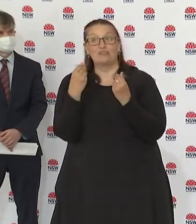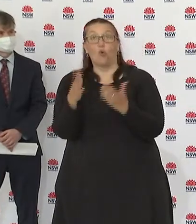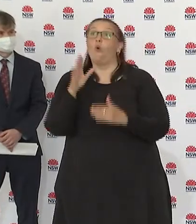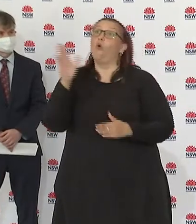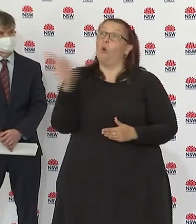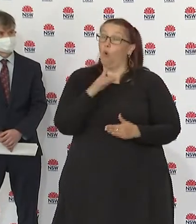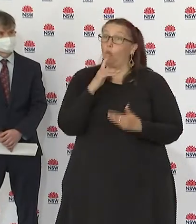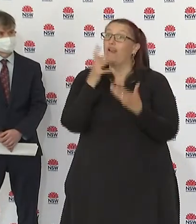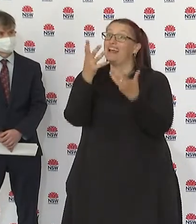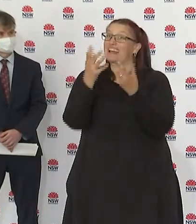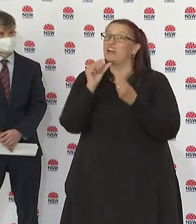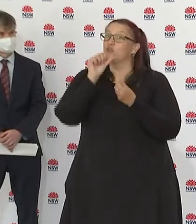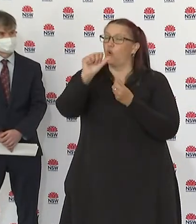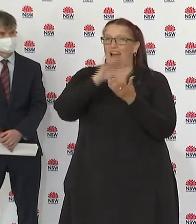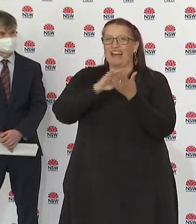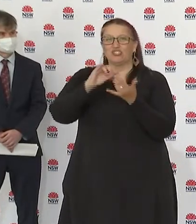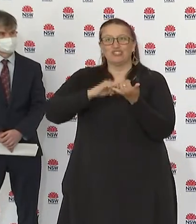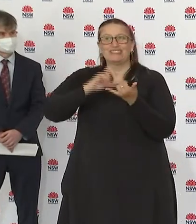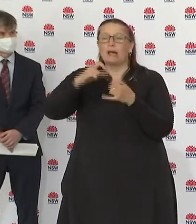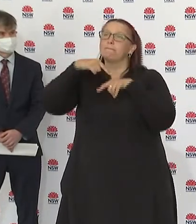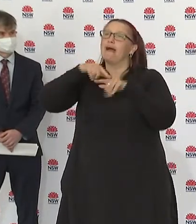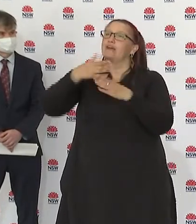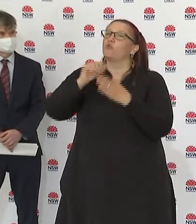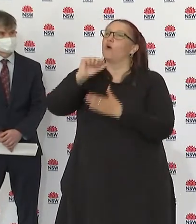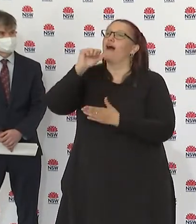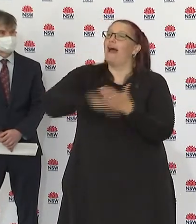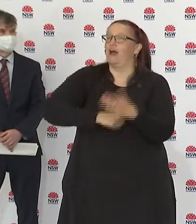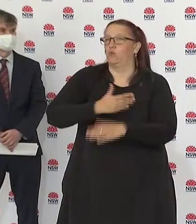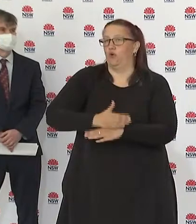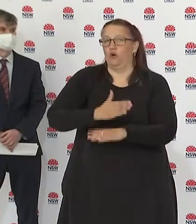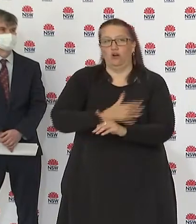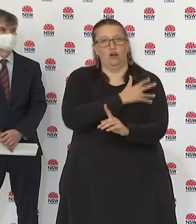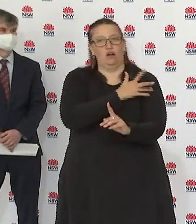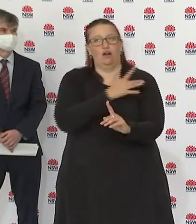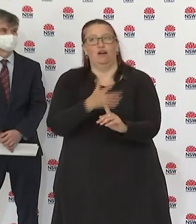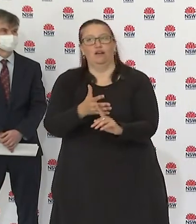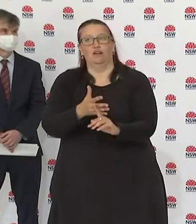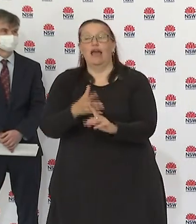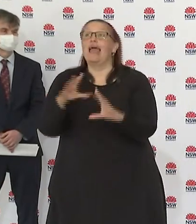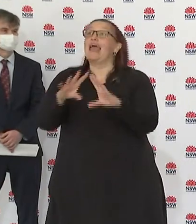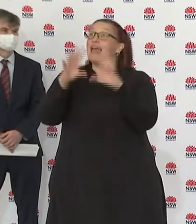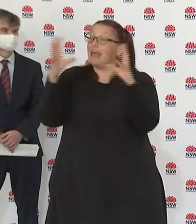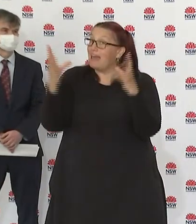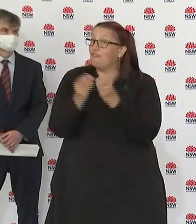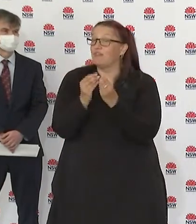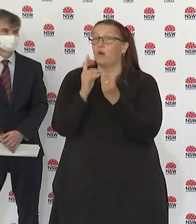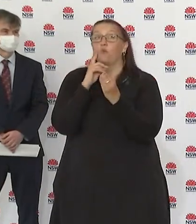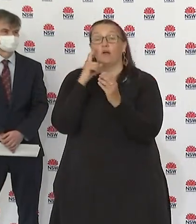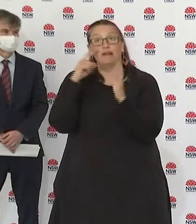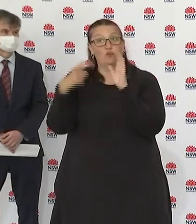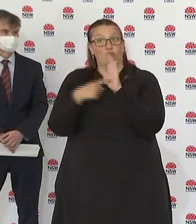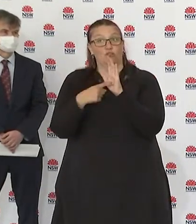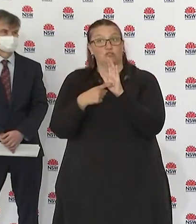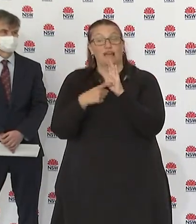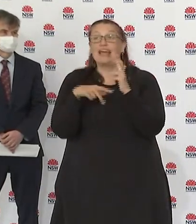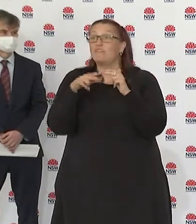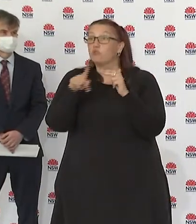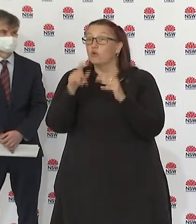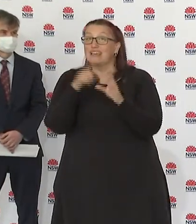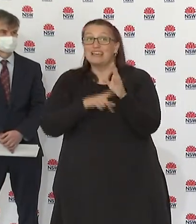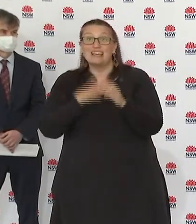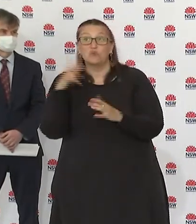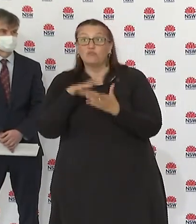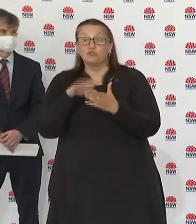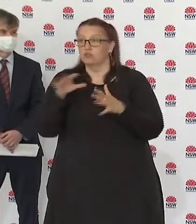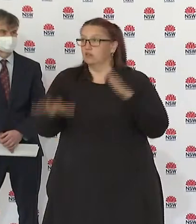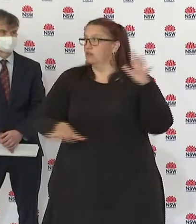HSC based on the hard work. All the hard work that they've been doing will be rewarded. So please don't stress if you're a Year 12